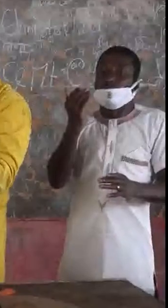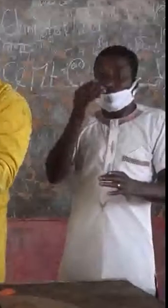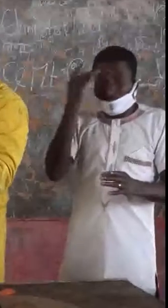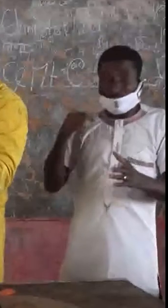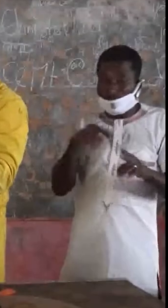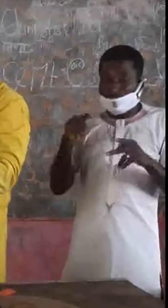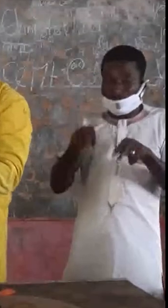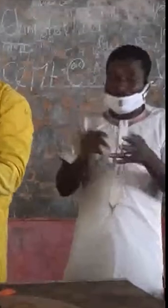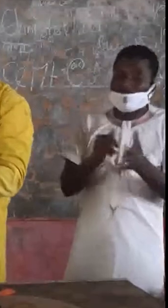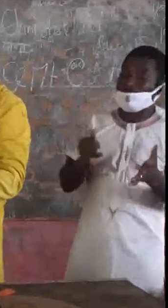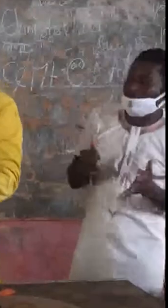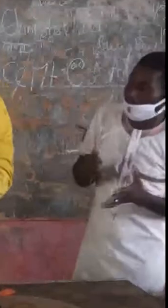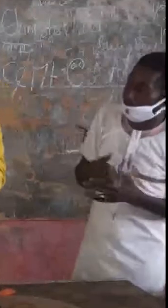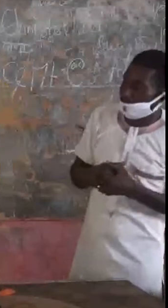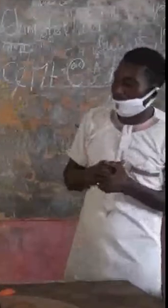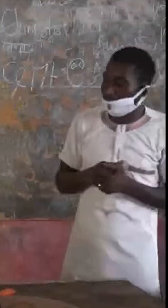on the question paper.